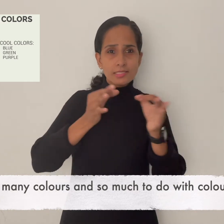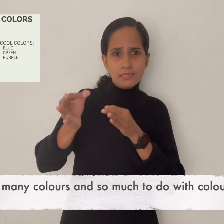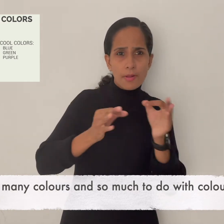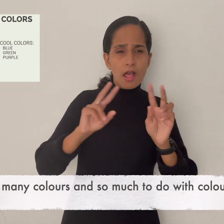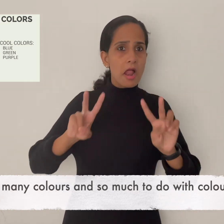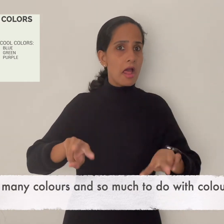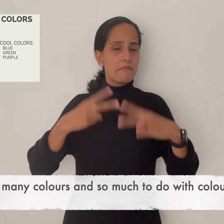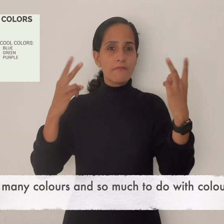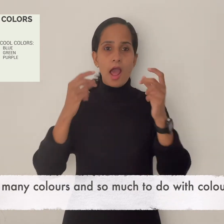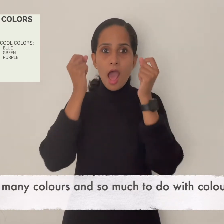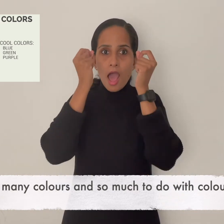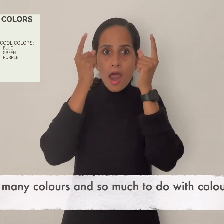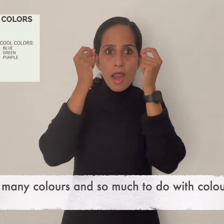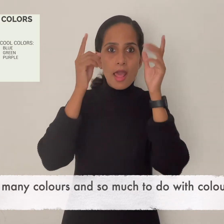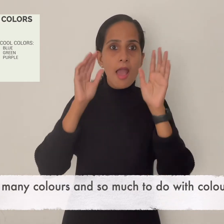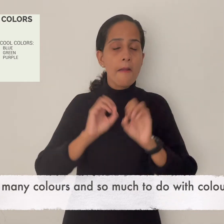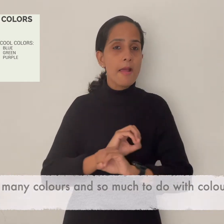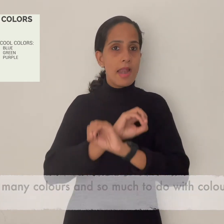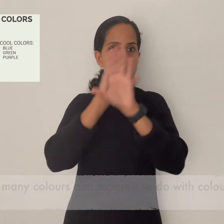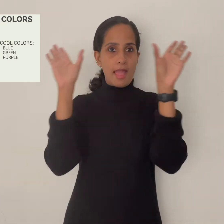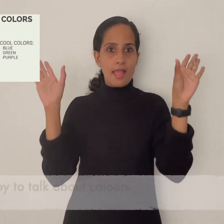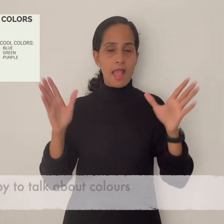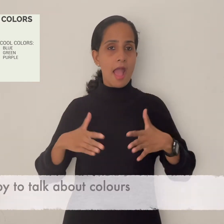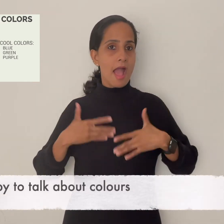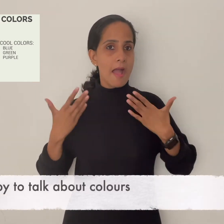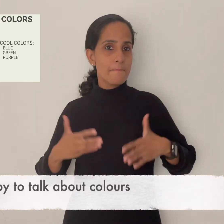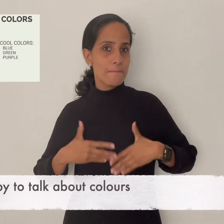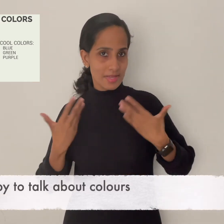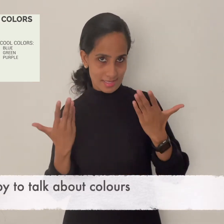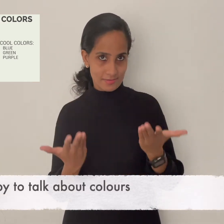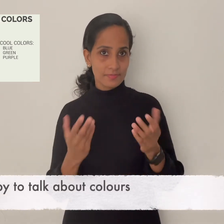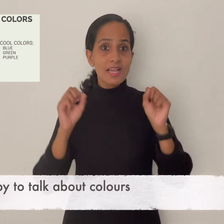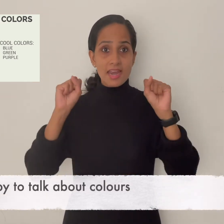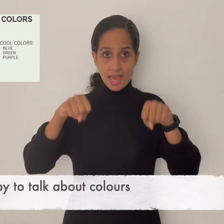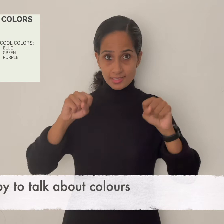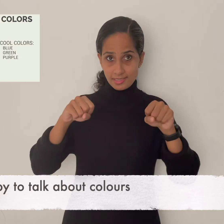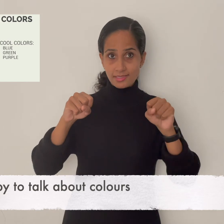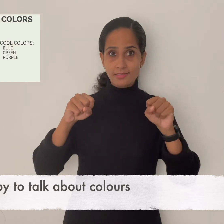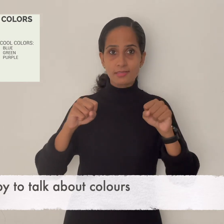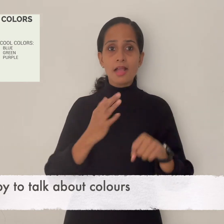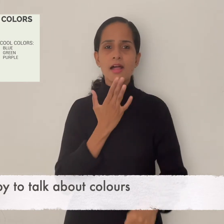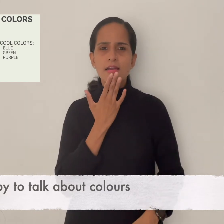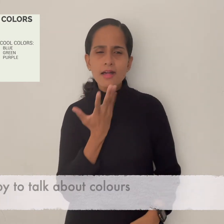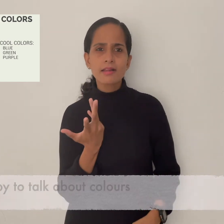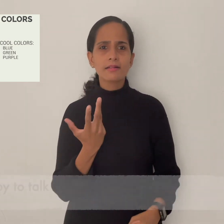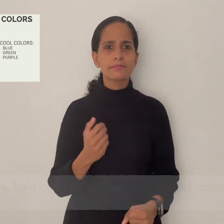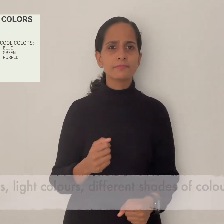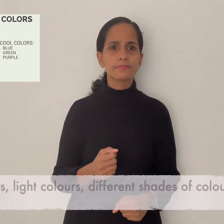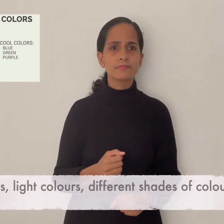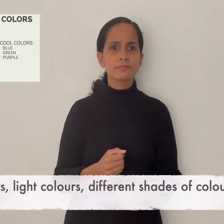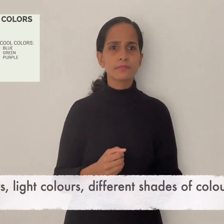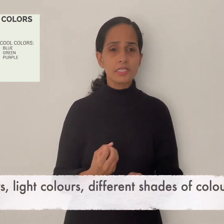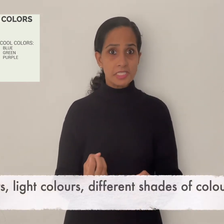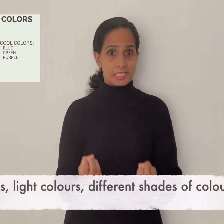with colors. It's so happy to talk about colors. Dark